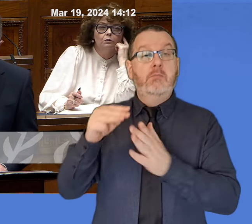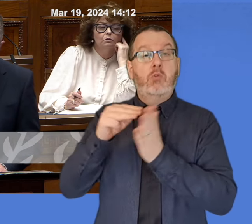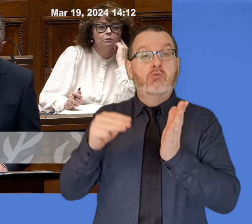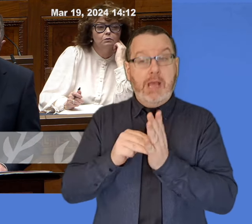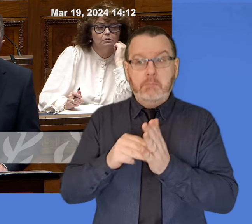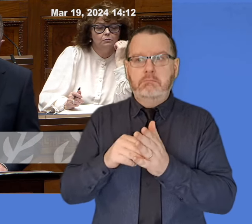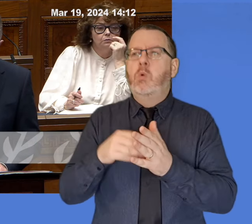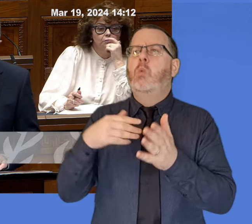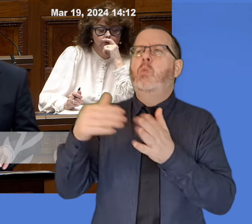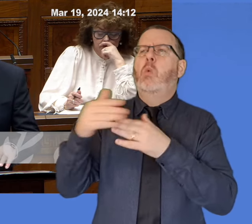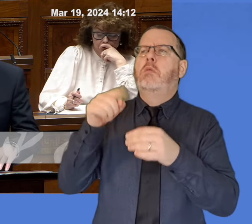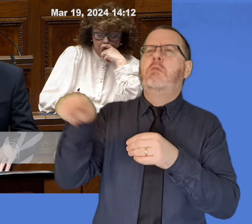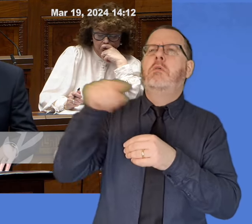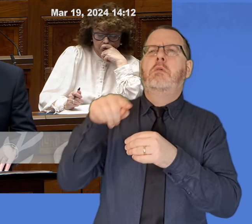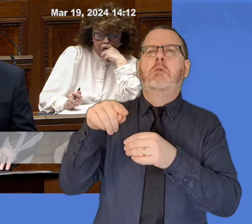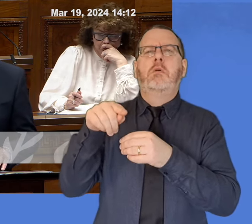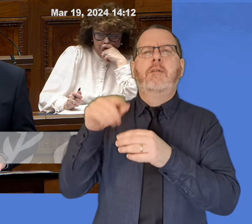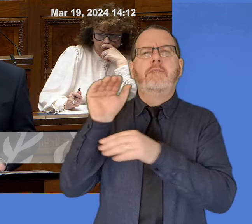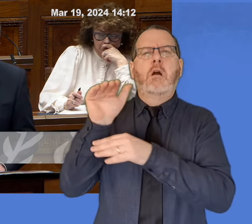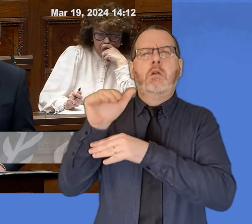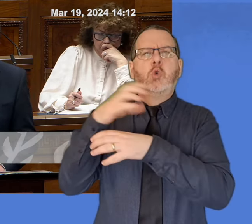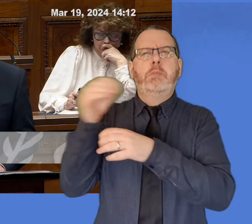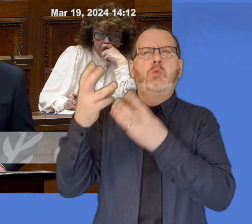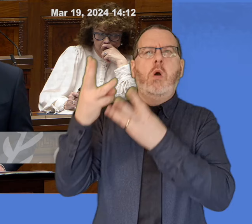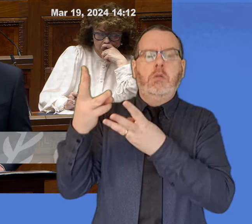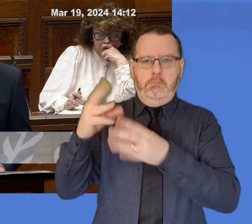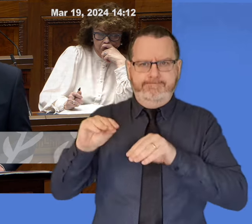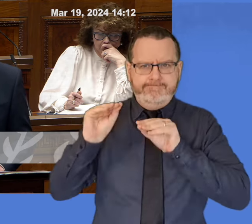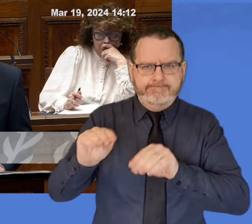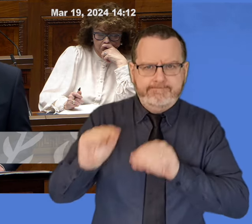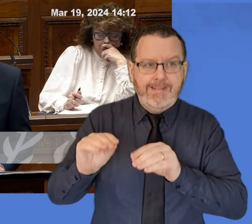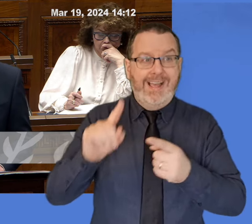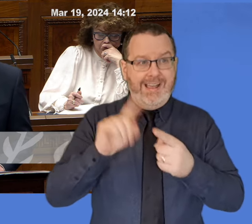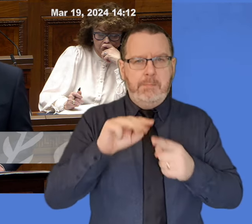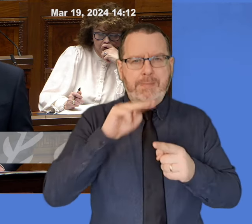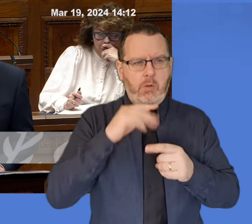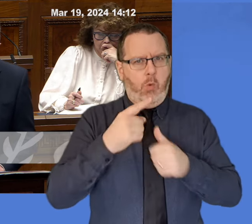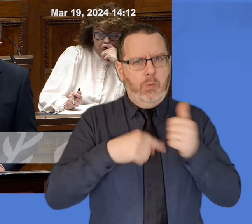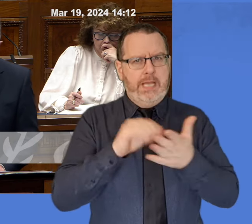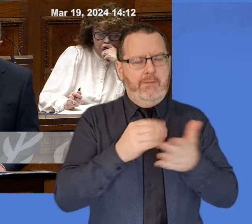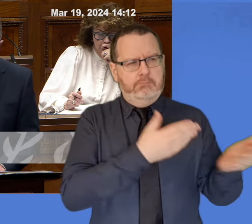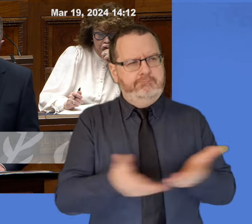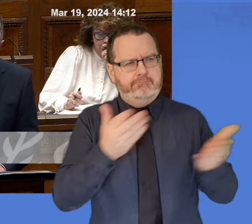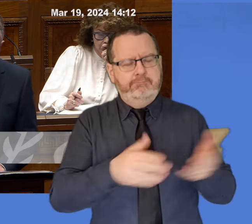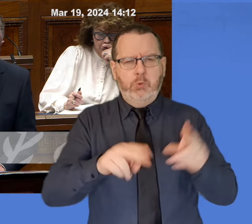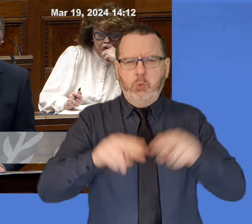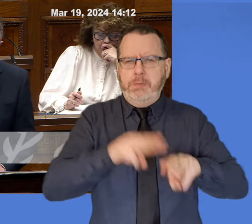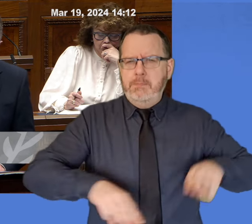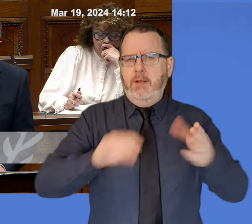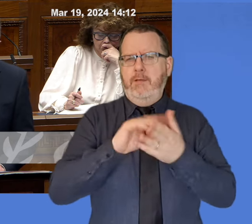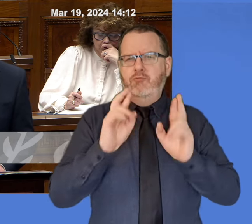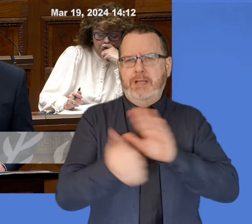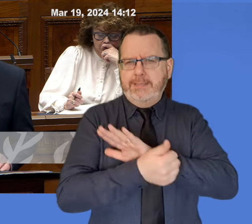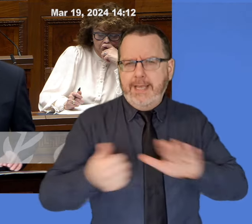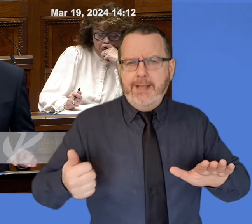companies by ensuring a pipeline of potential skilled, job-ready employees. The academy model is agile and is responsive to local economic